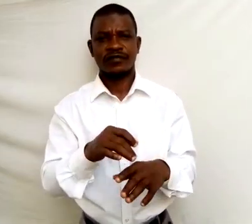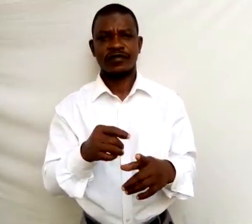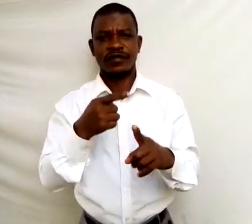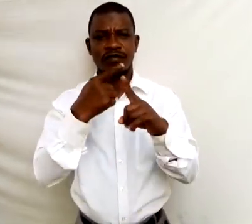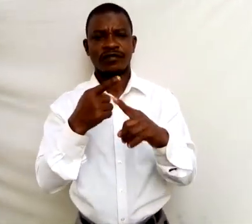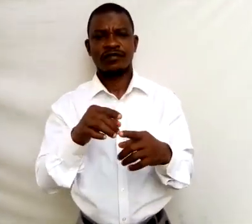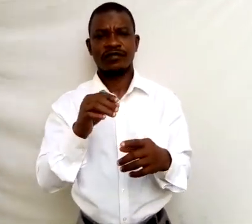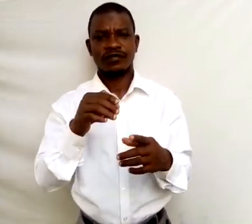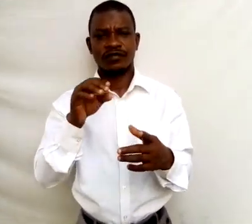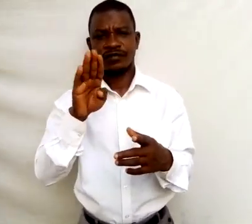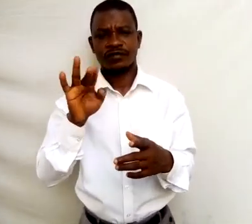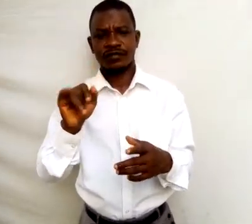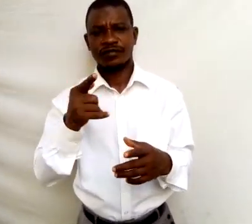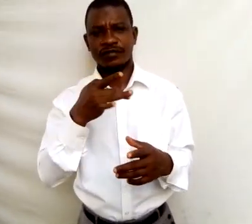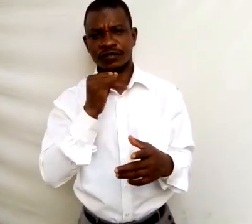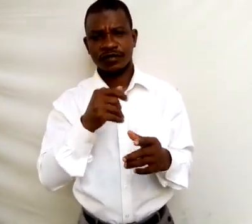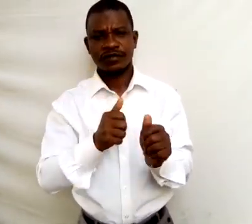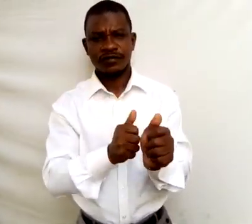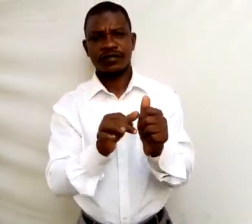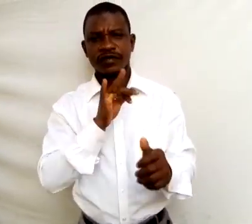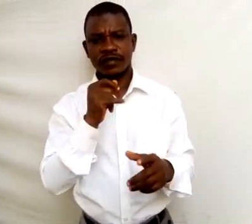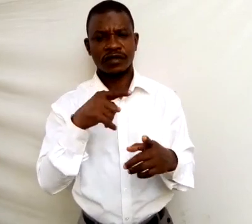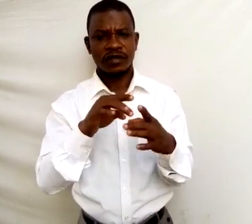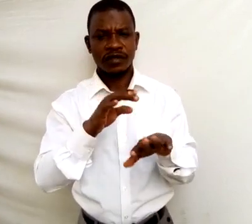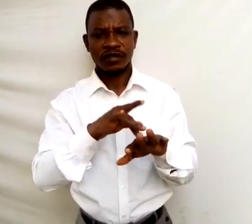budget. The following are the effects of